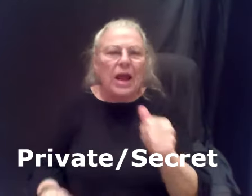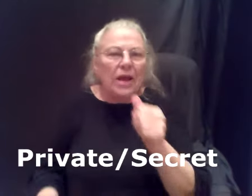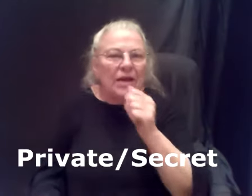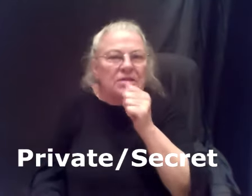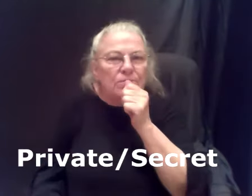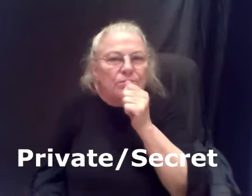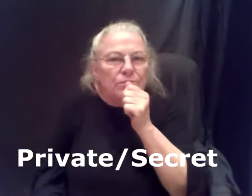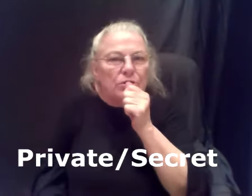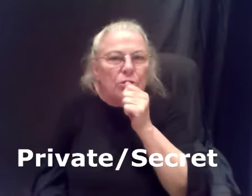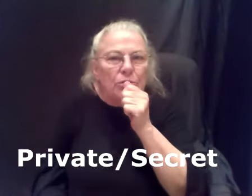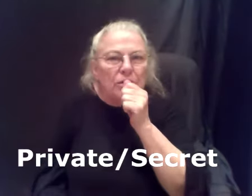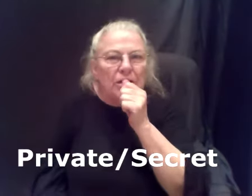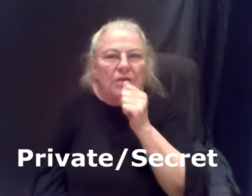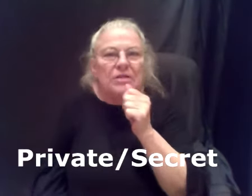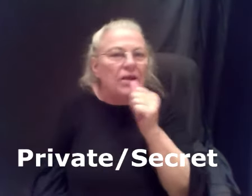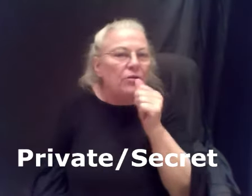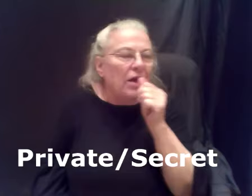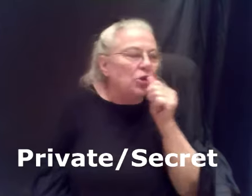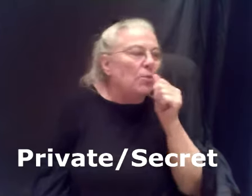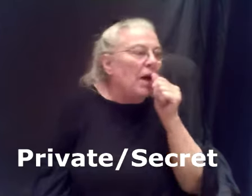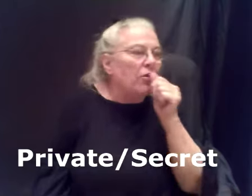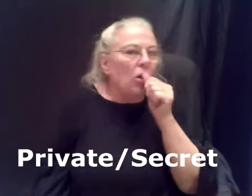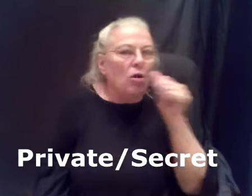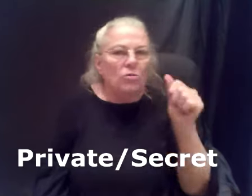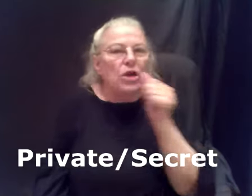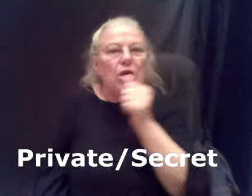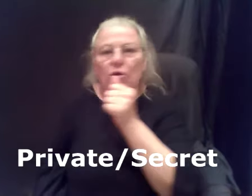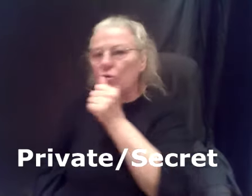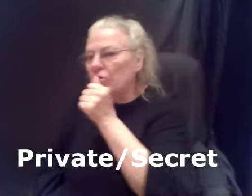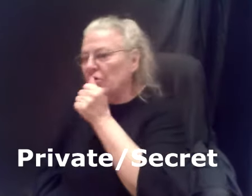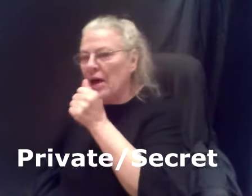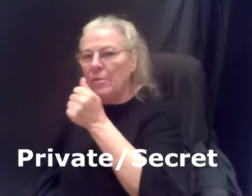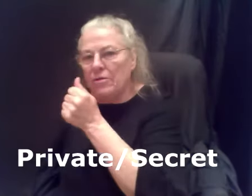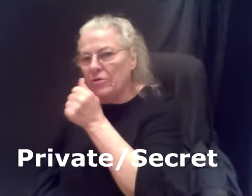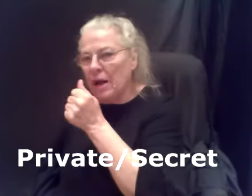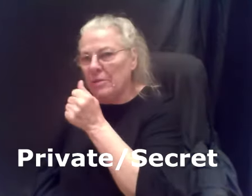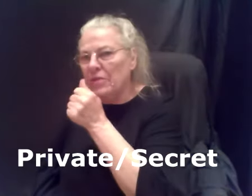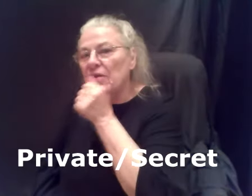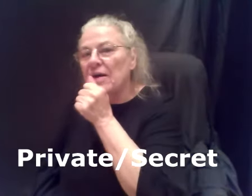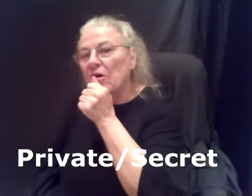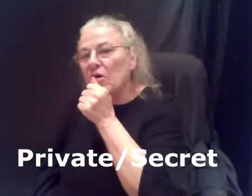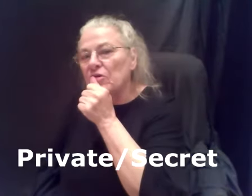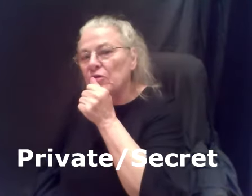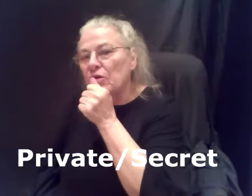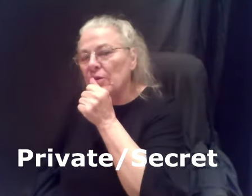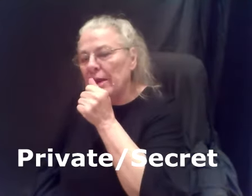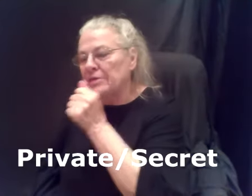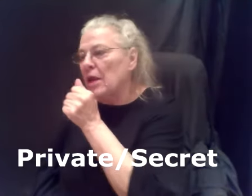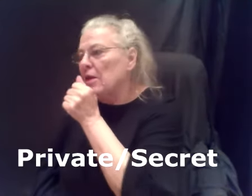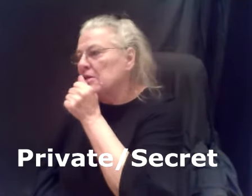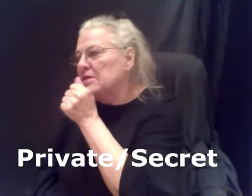that's, ooh, it's like you've got your mouth closed, your thumb, your dominant thumb onto your lips.